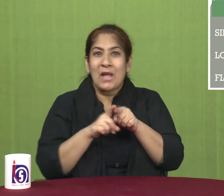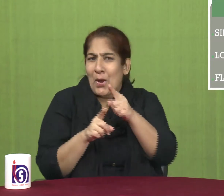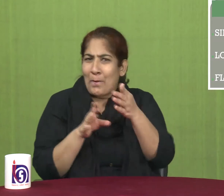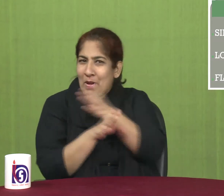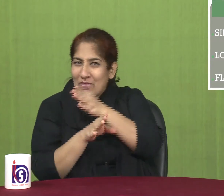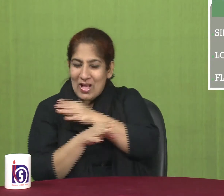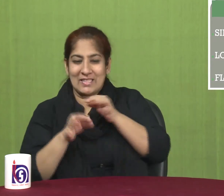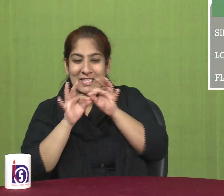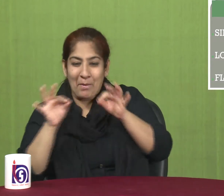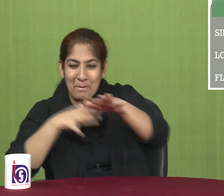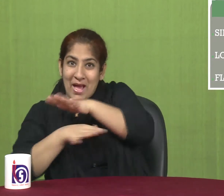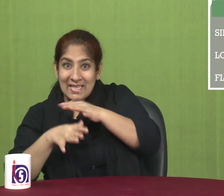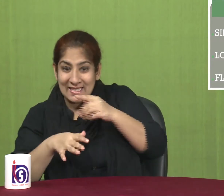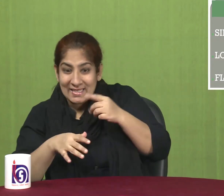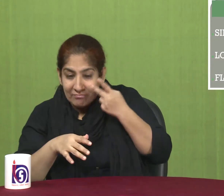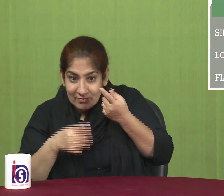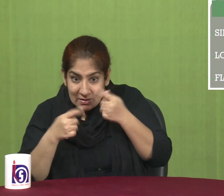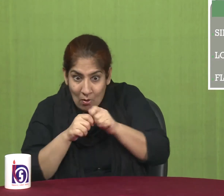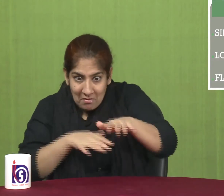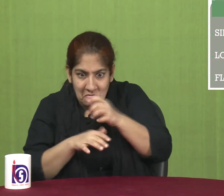The second essential is to have a